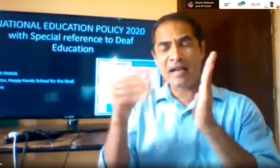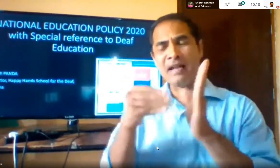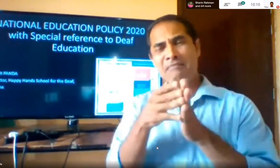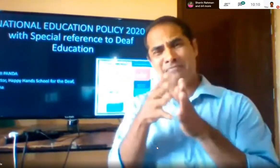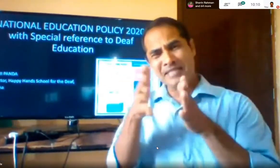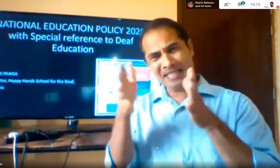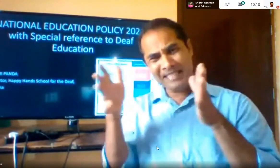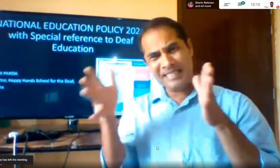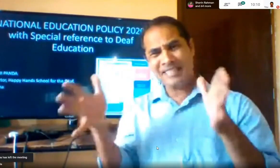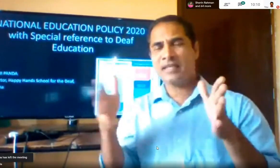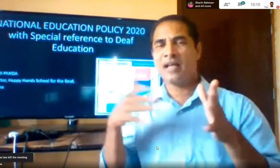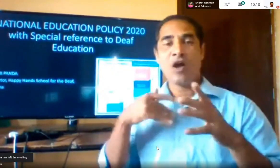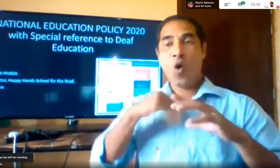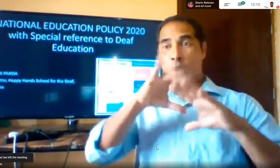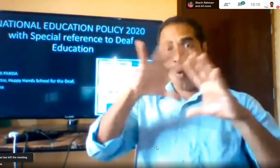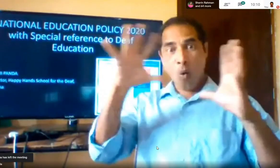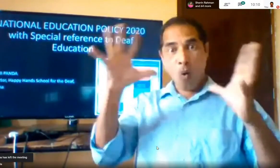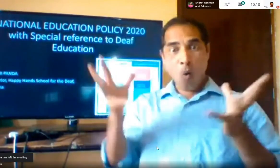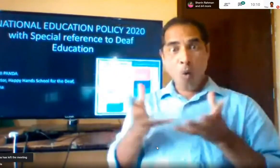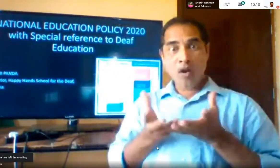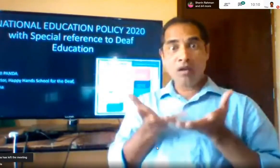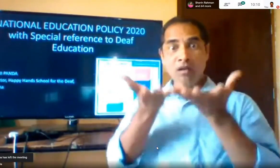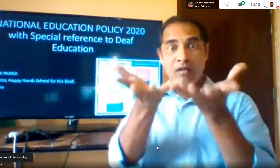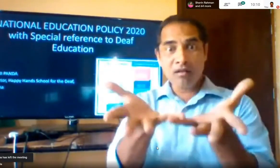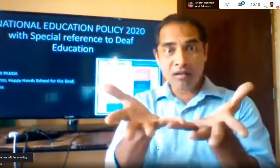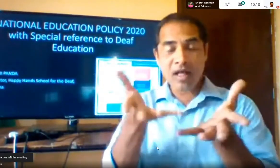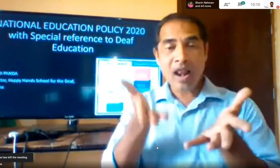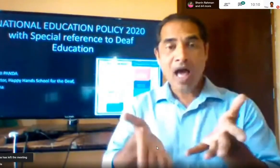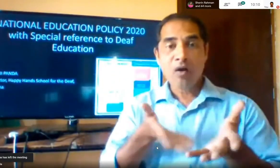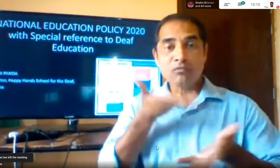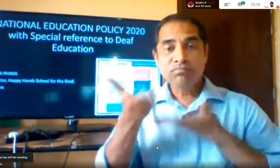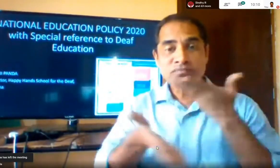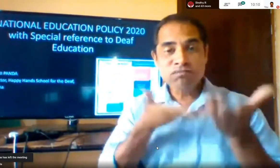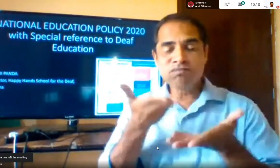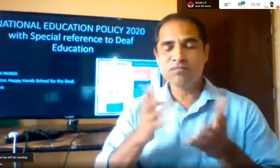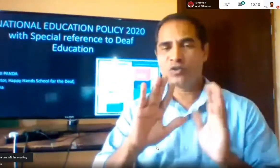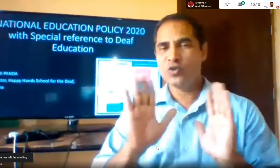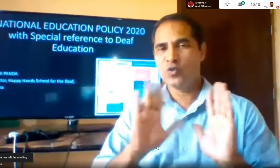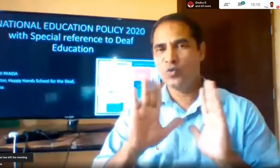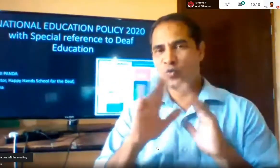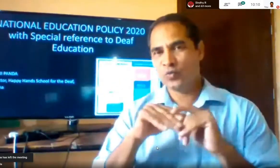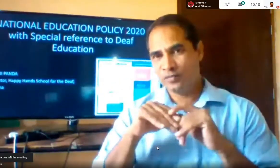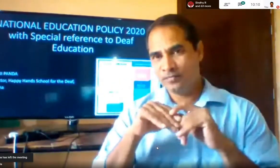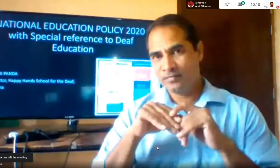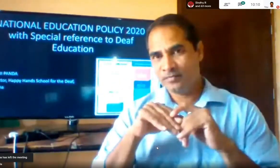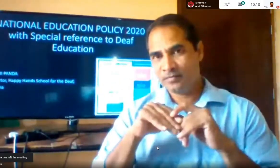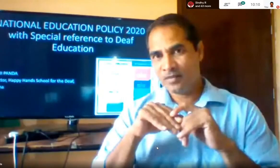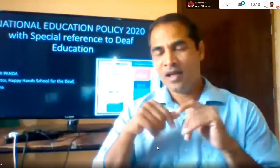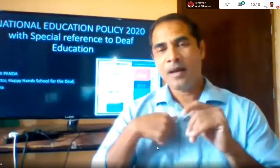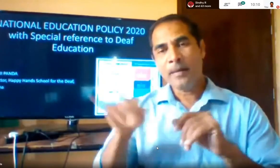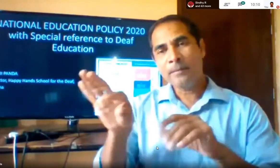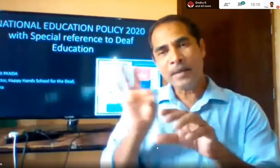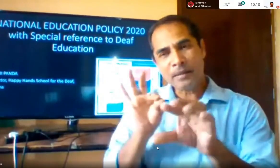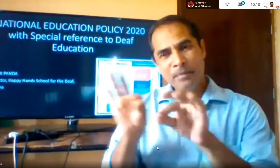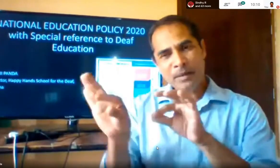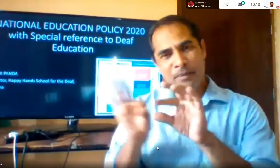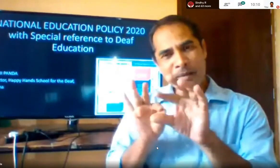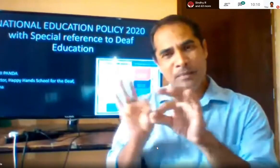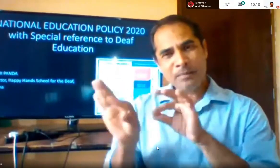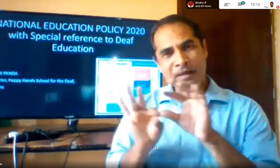Policy also, but so covering everything and presenting everything is not possible now. So I'm